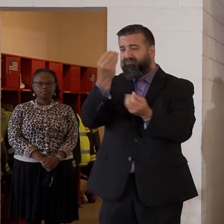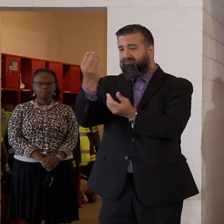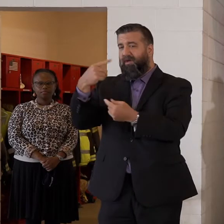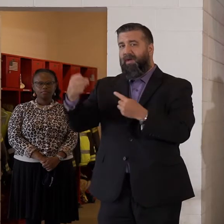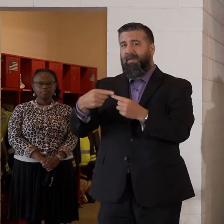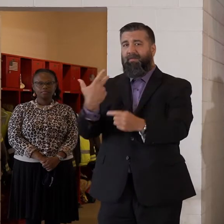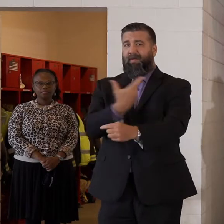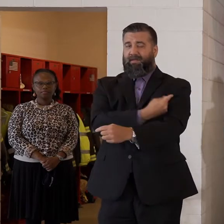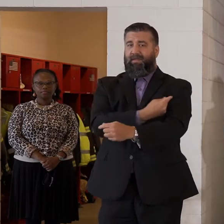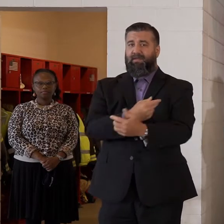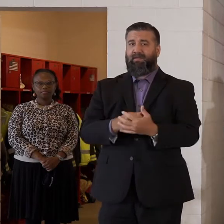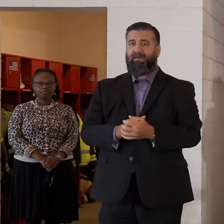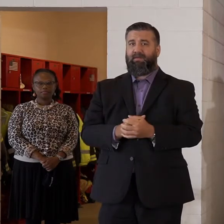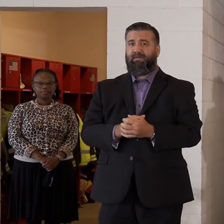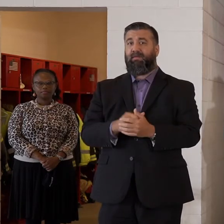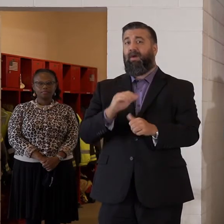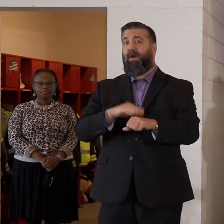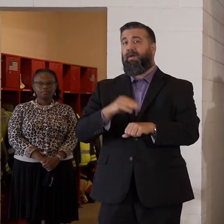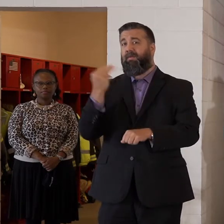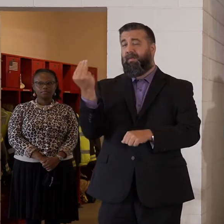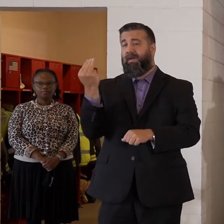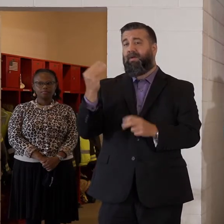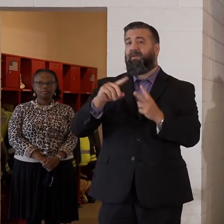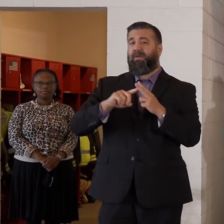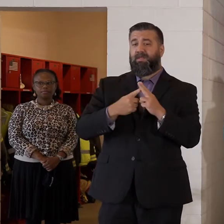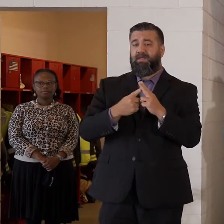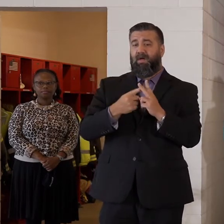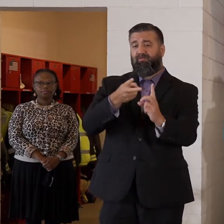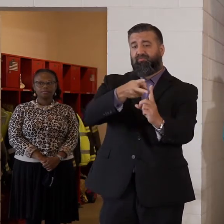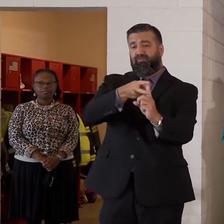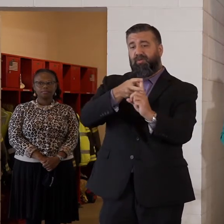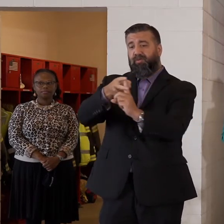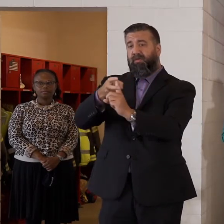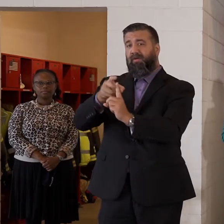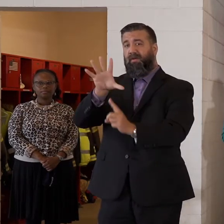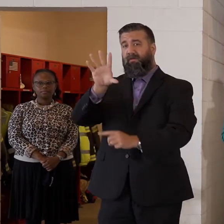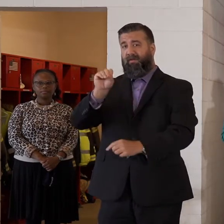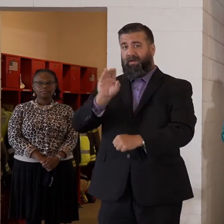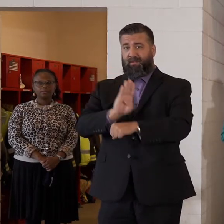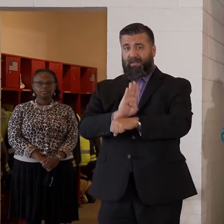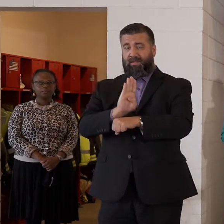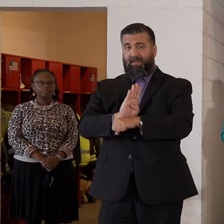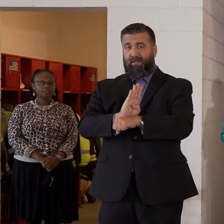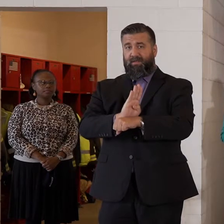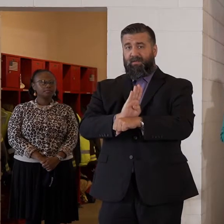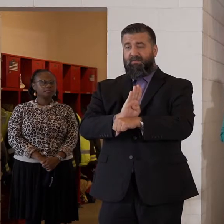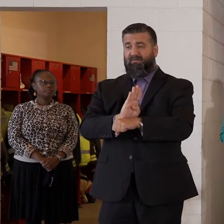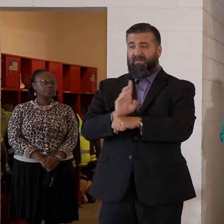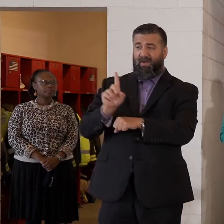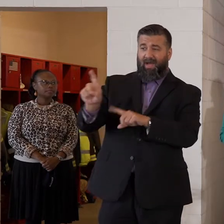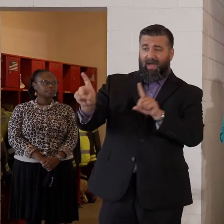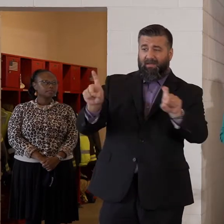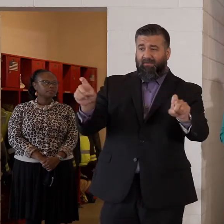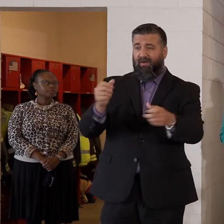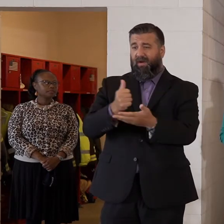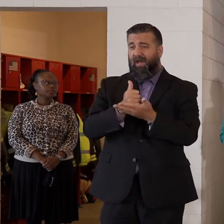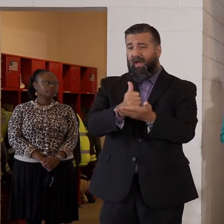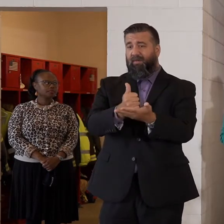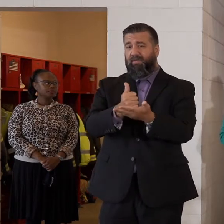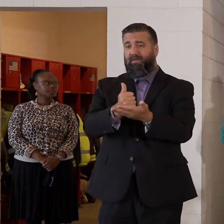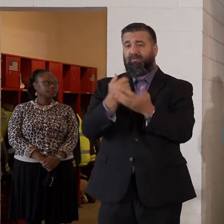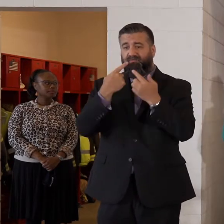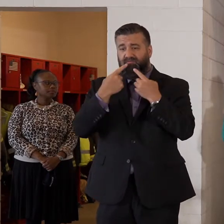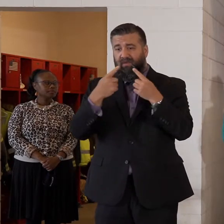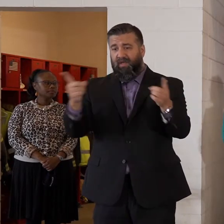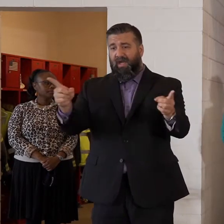their customers. On Monday, we'll begin recruiting 50 such businesses to enlist their help in getting the word out that